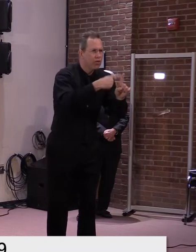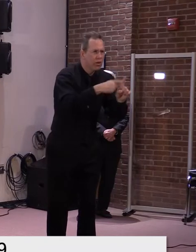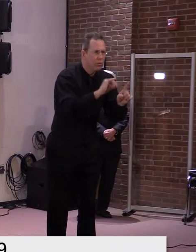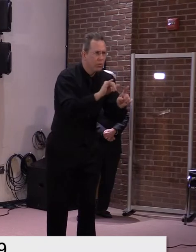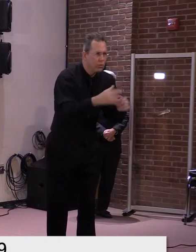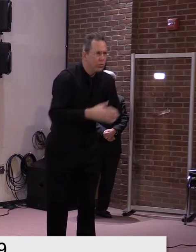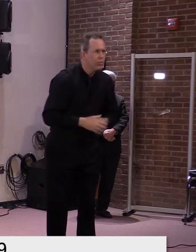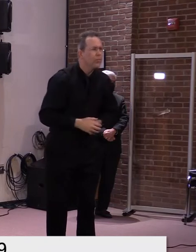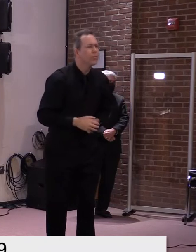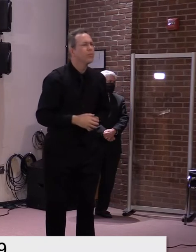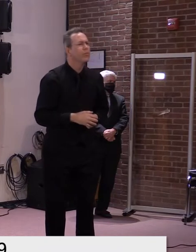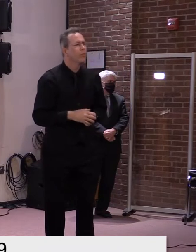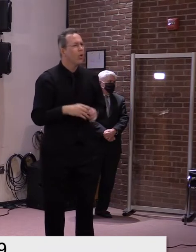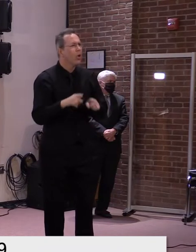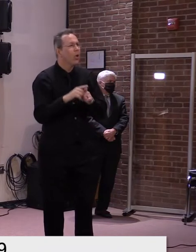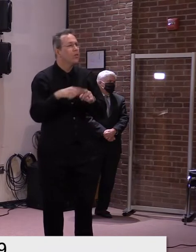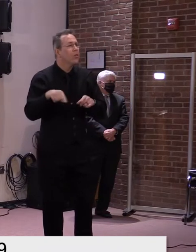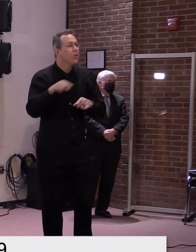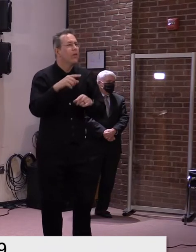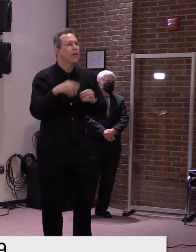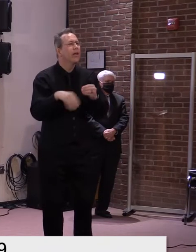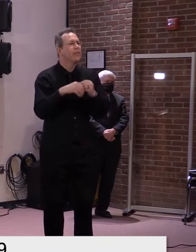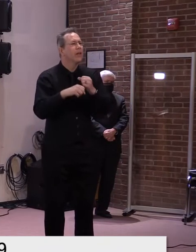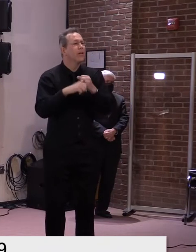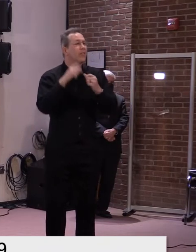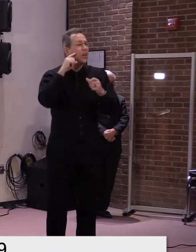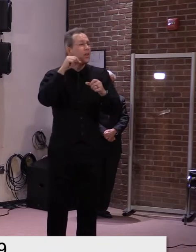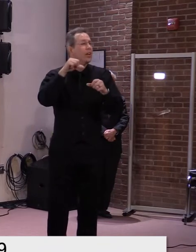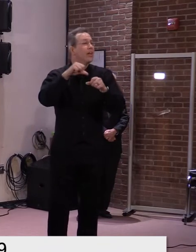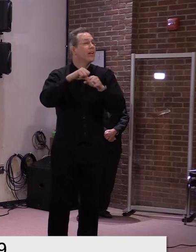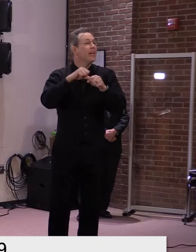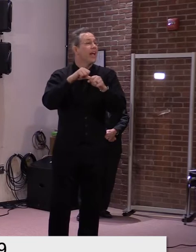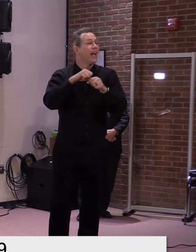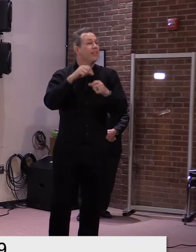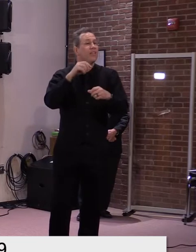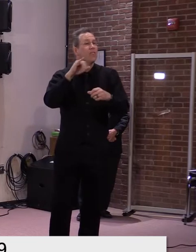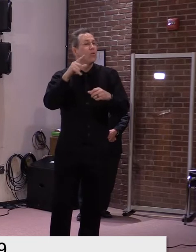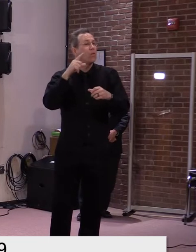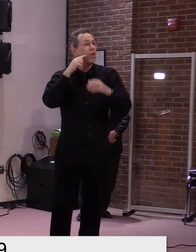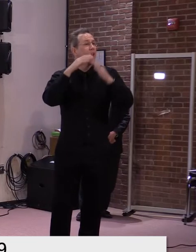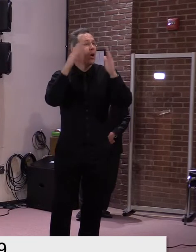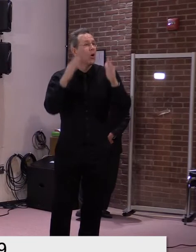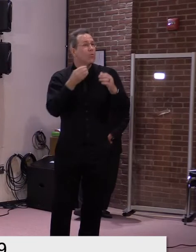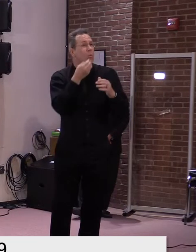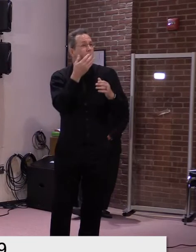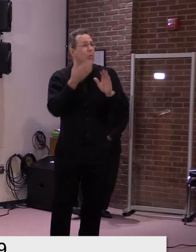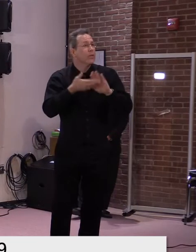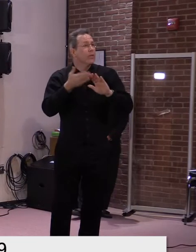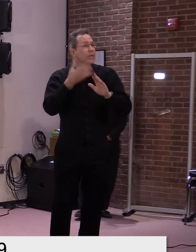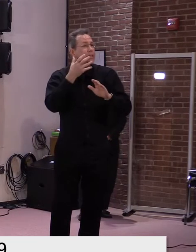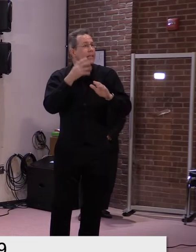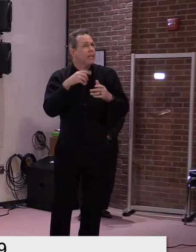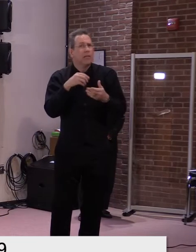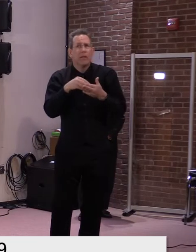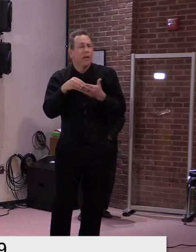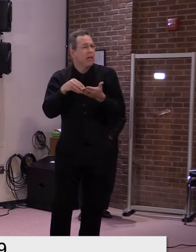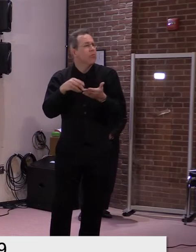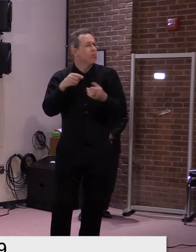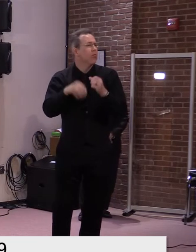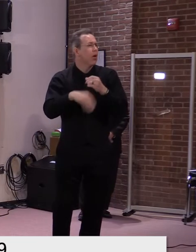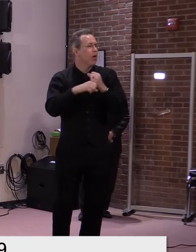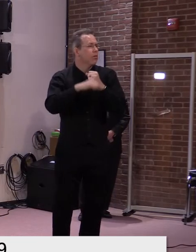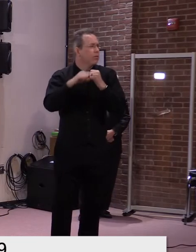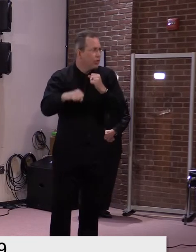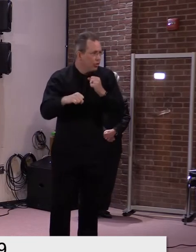of the LIHEAP Fuel Assistance Program. These programs are all federally funded programs that are administered by